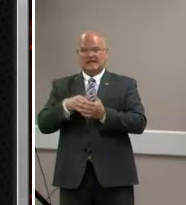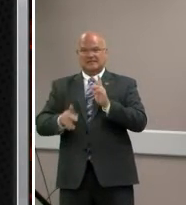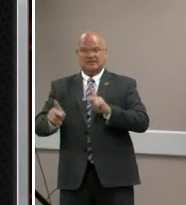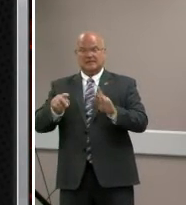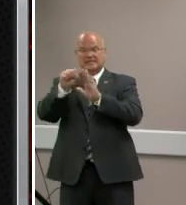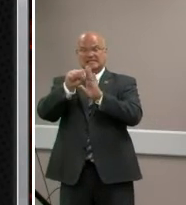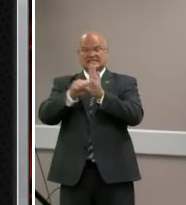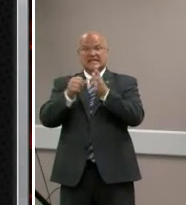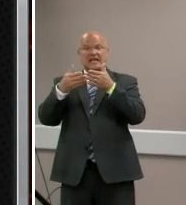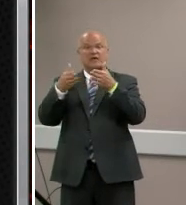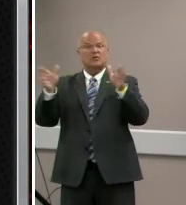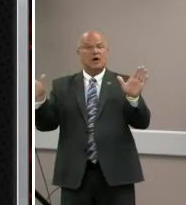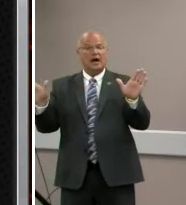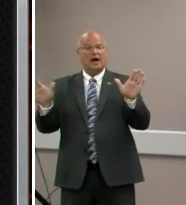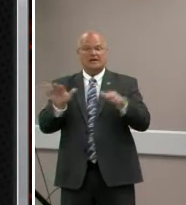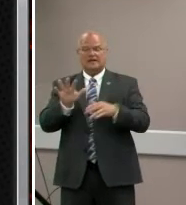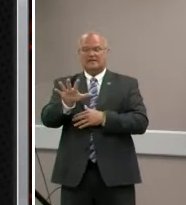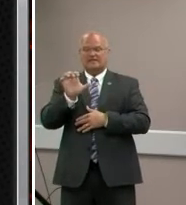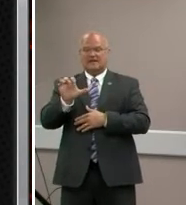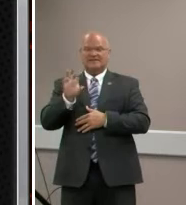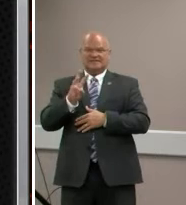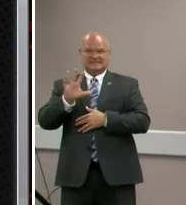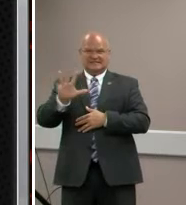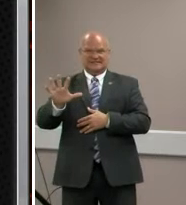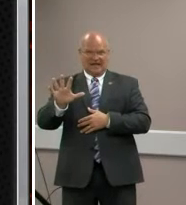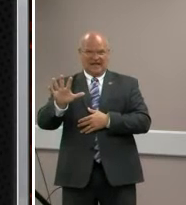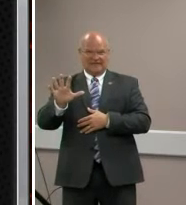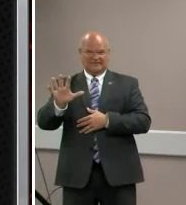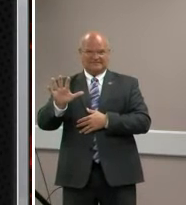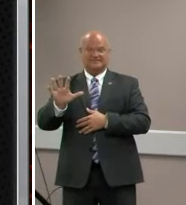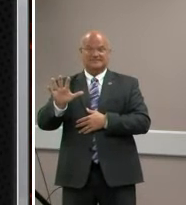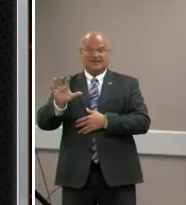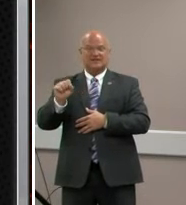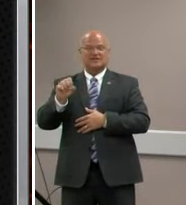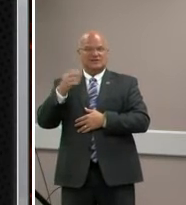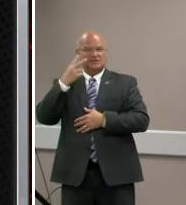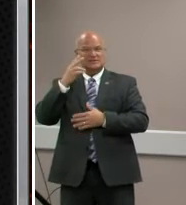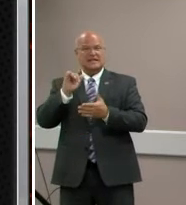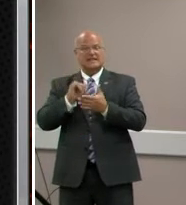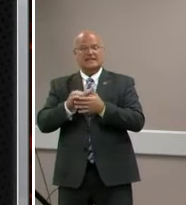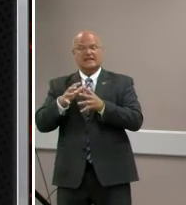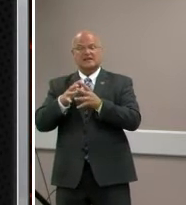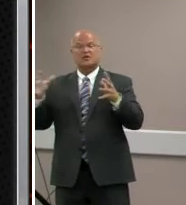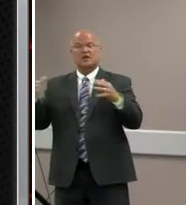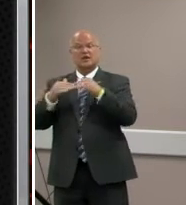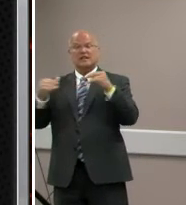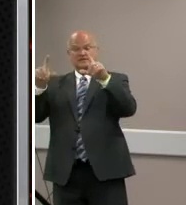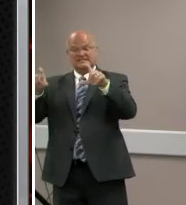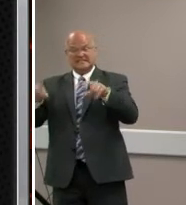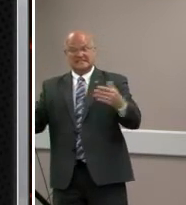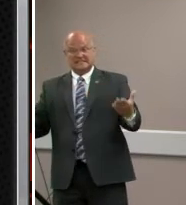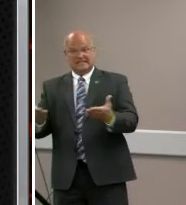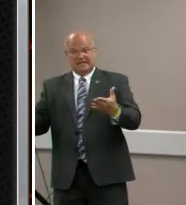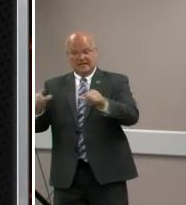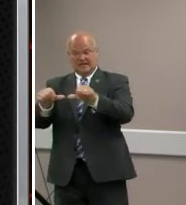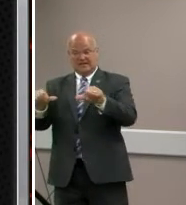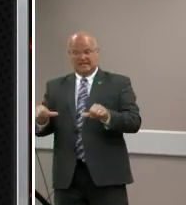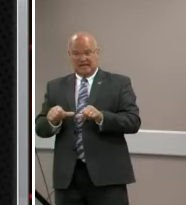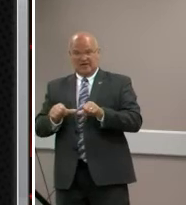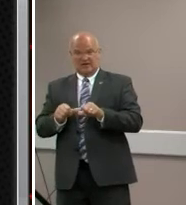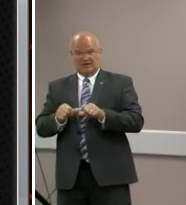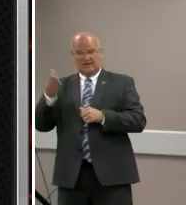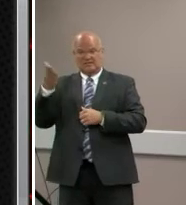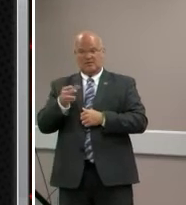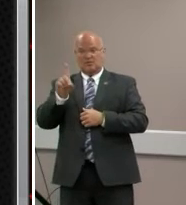Statewide, the per capita amount is 565. And so you can see that there's a greater level of testing that we've done per